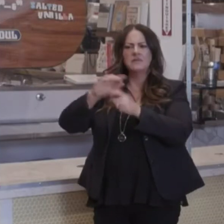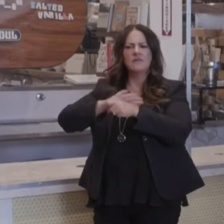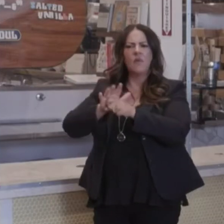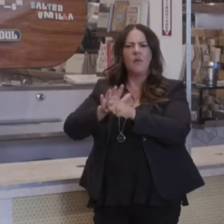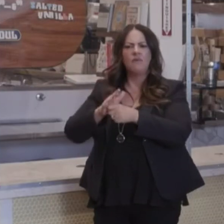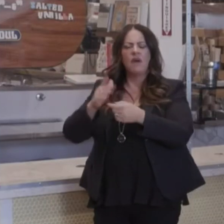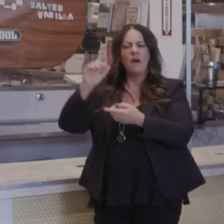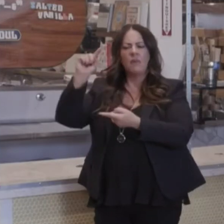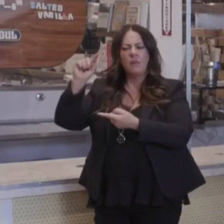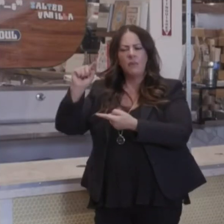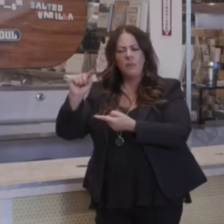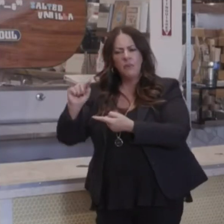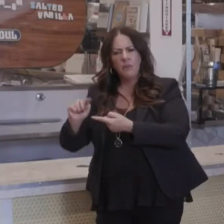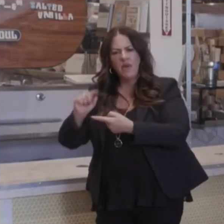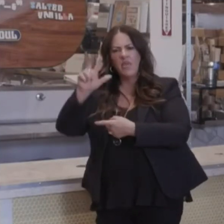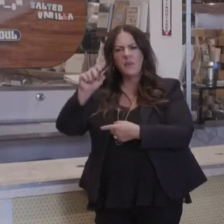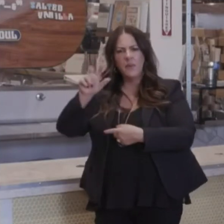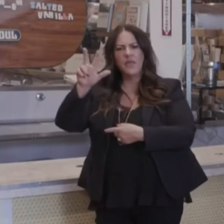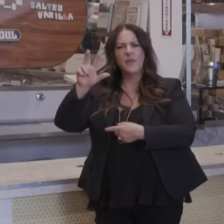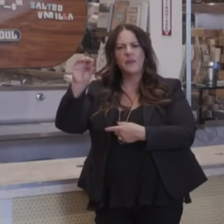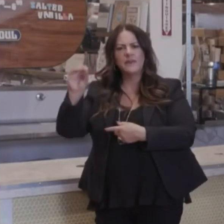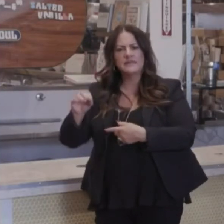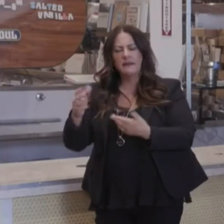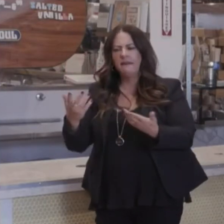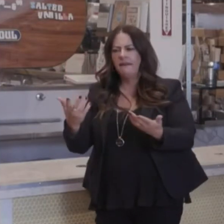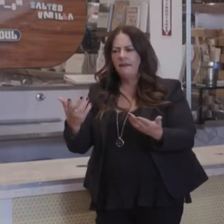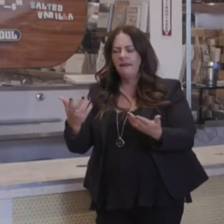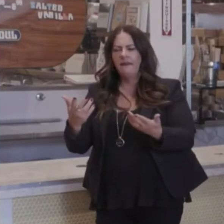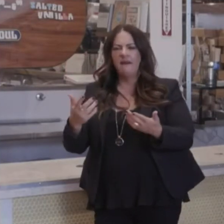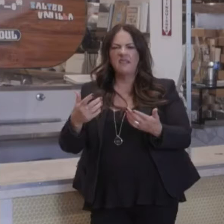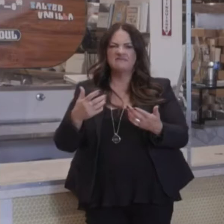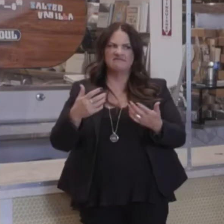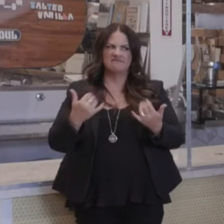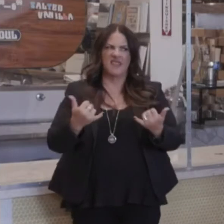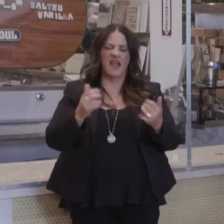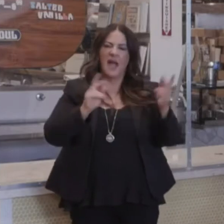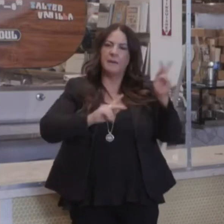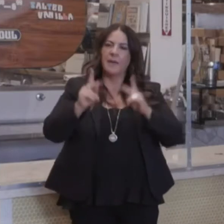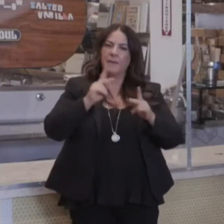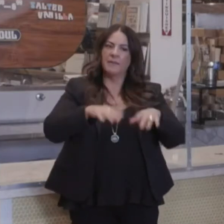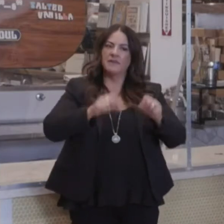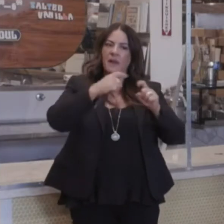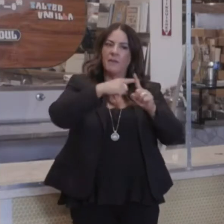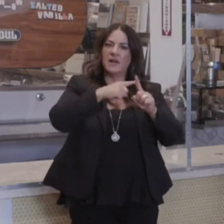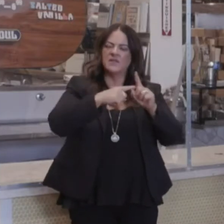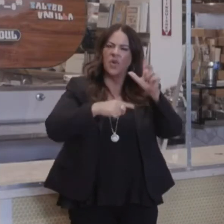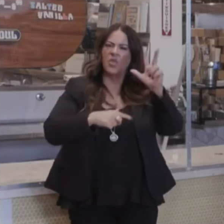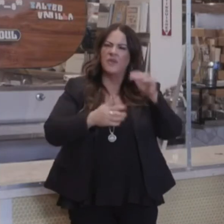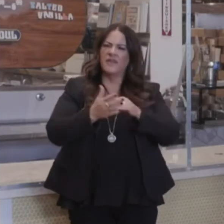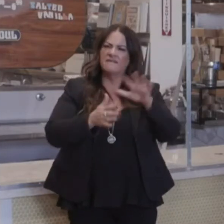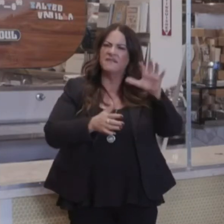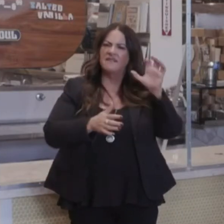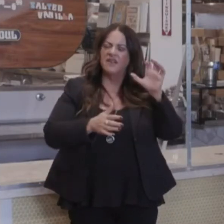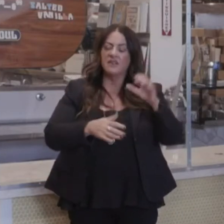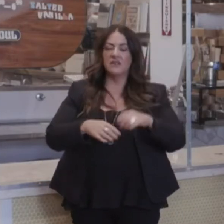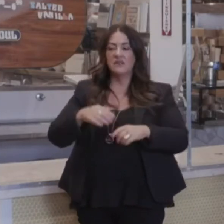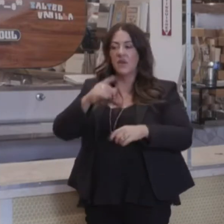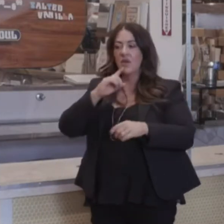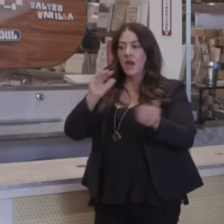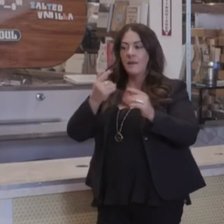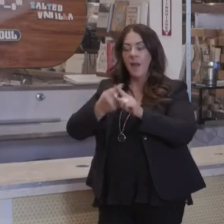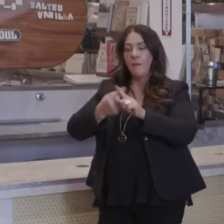days 3.3. Case rates down to 3,500 today. Just think about 1 month ago today, it was